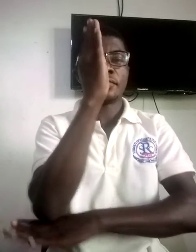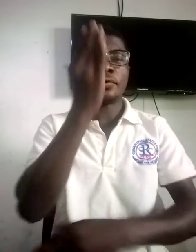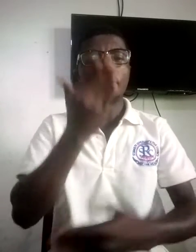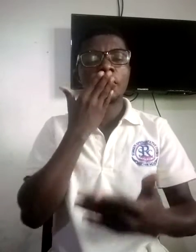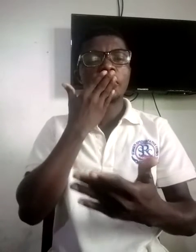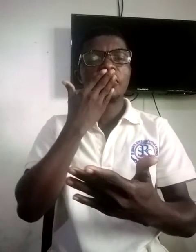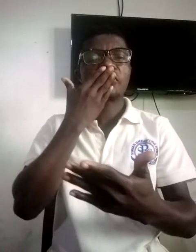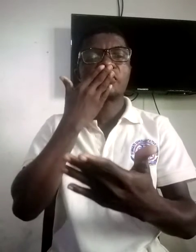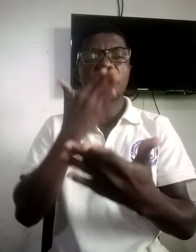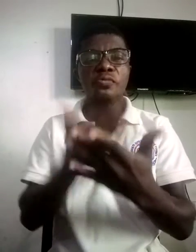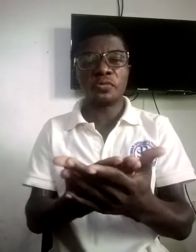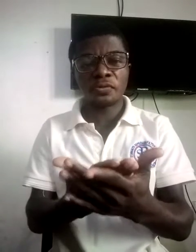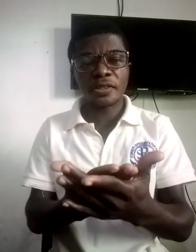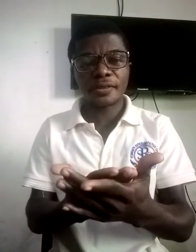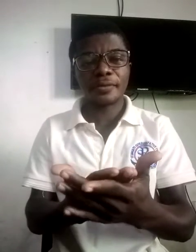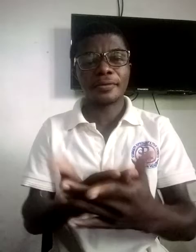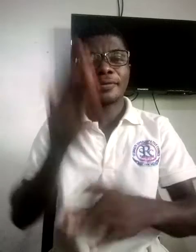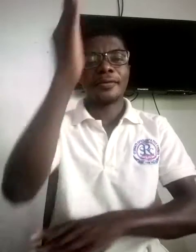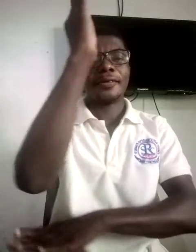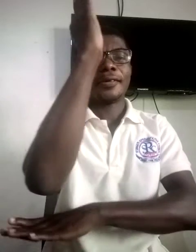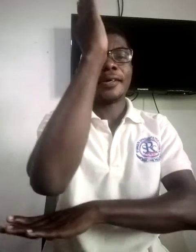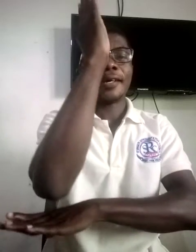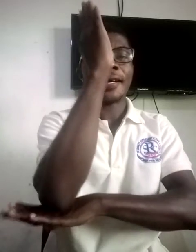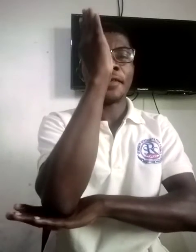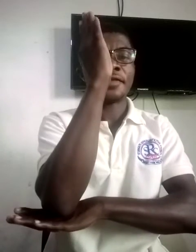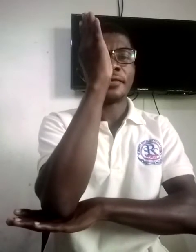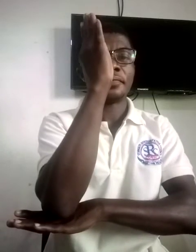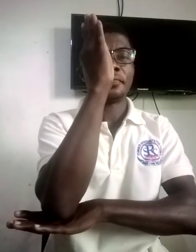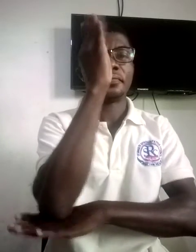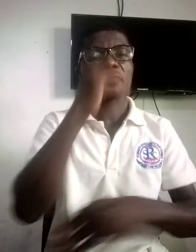So good afternoon.